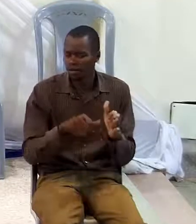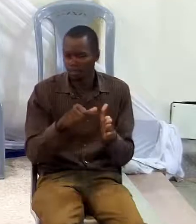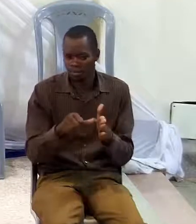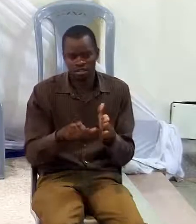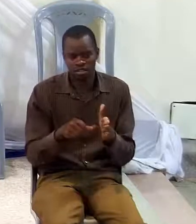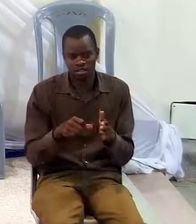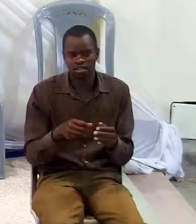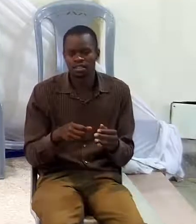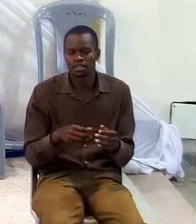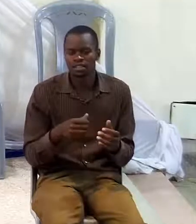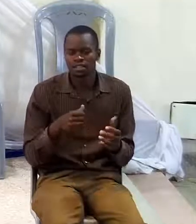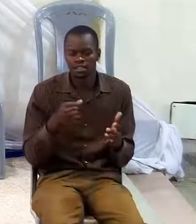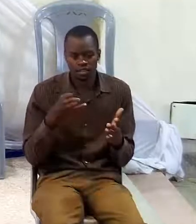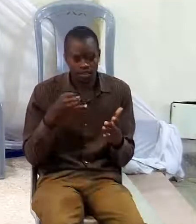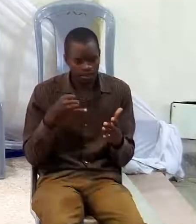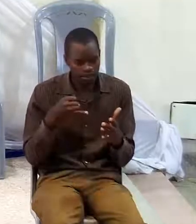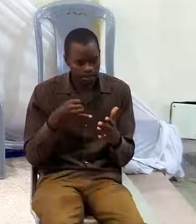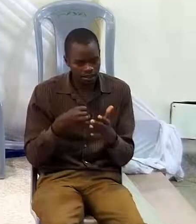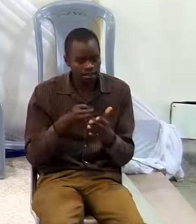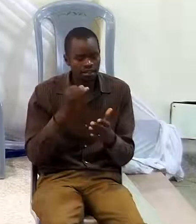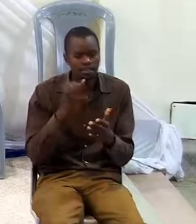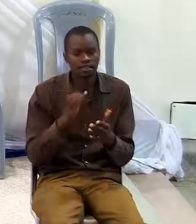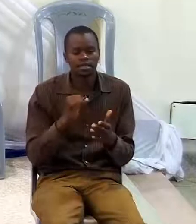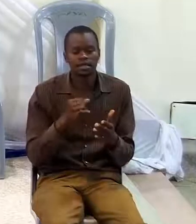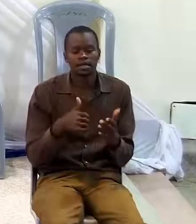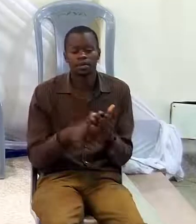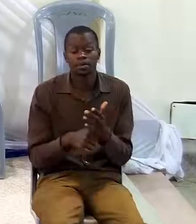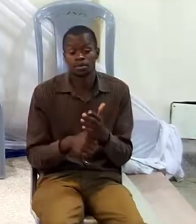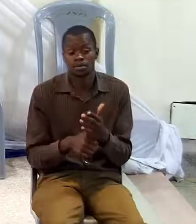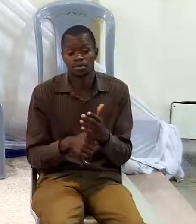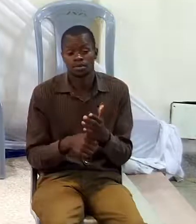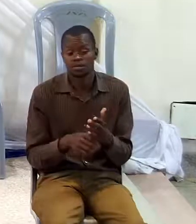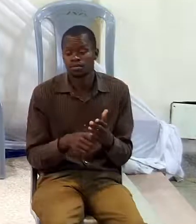it is Elianto, you don't need to consume a